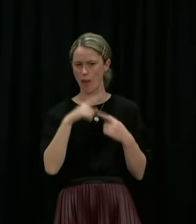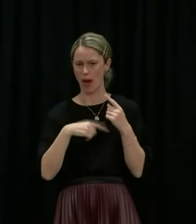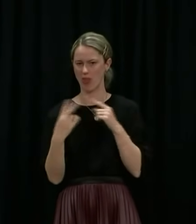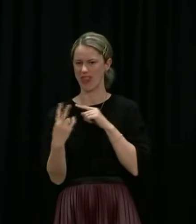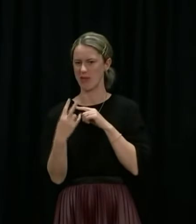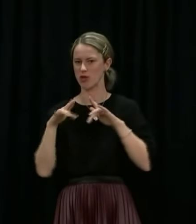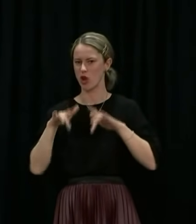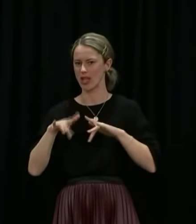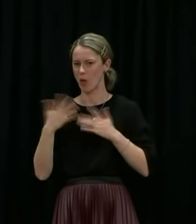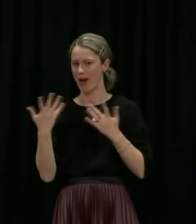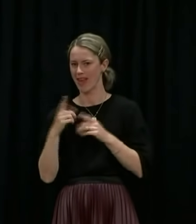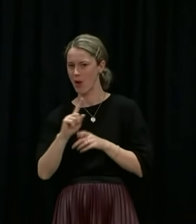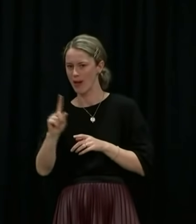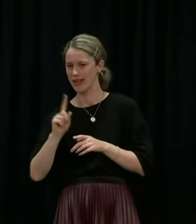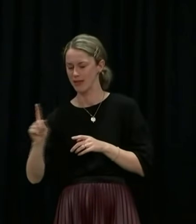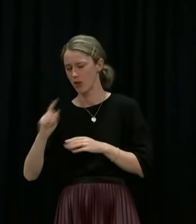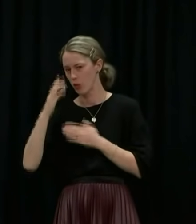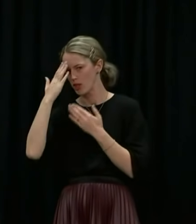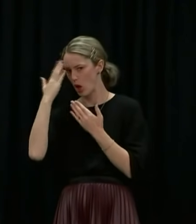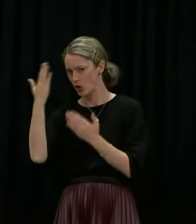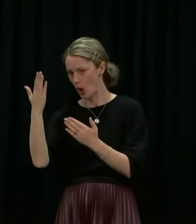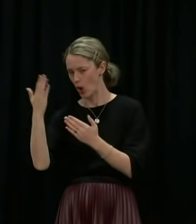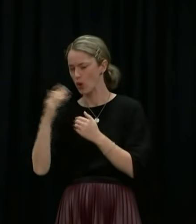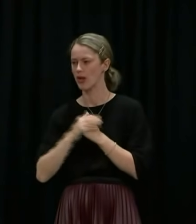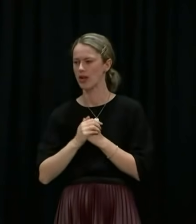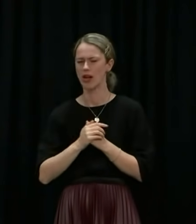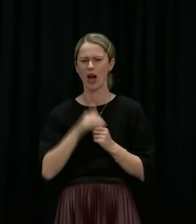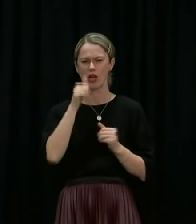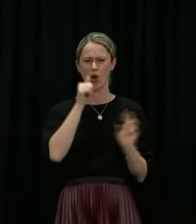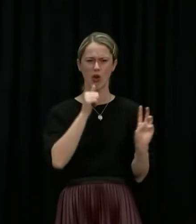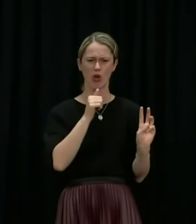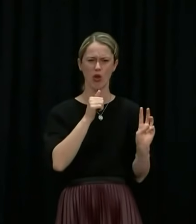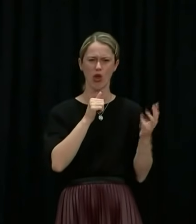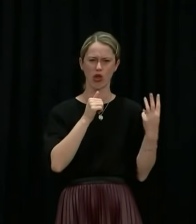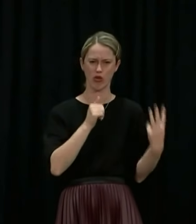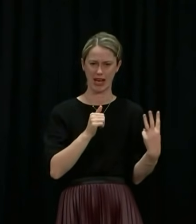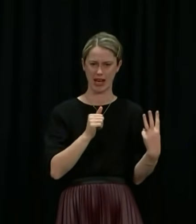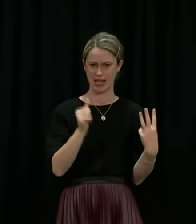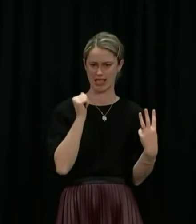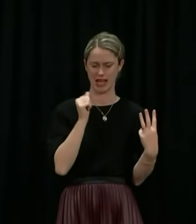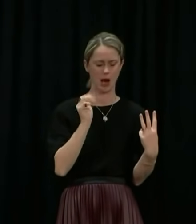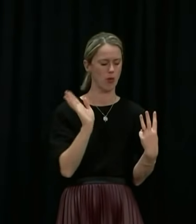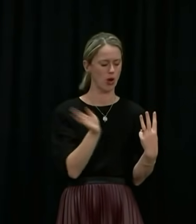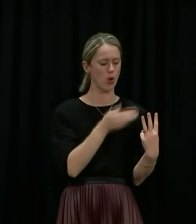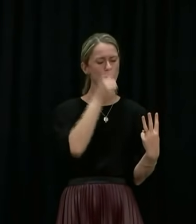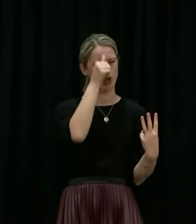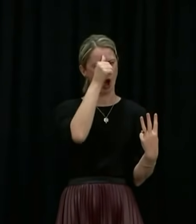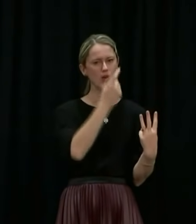them yet, and we don't know how they might have come into contact with it. I know that the 3 cases we dealt with yesterday were all known